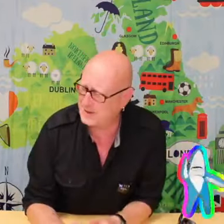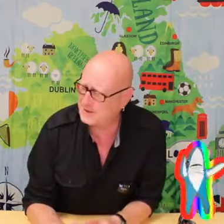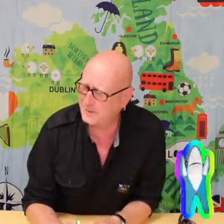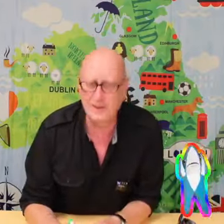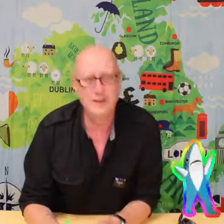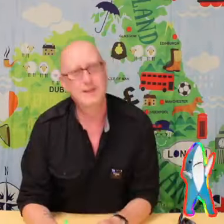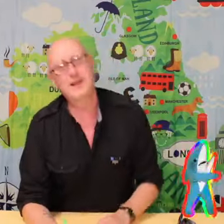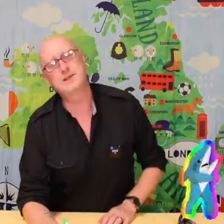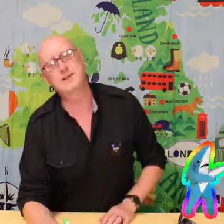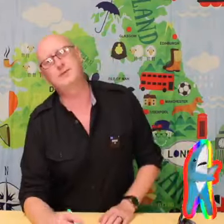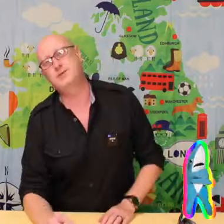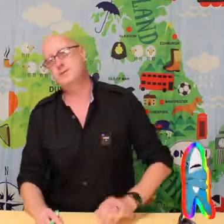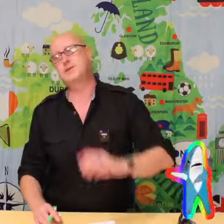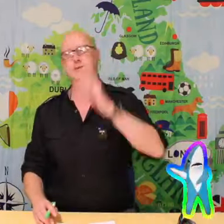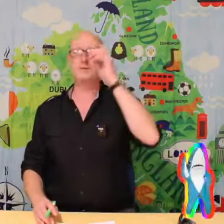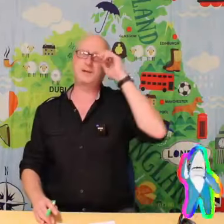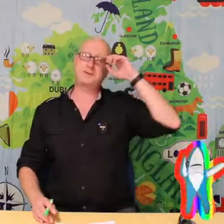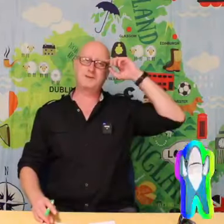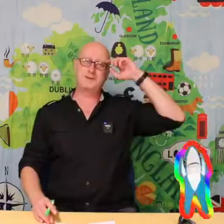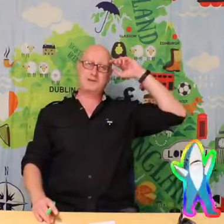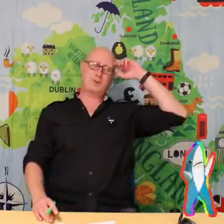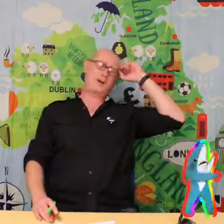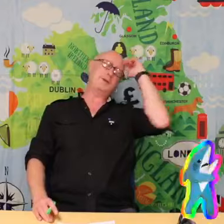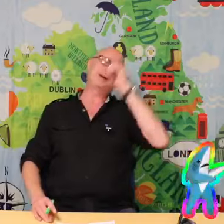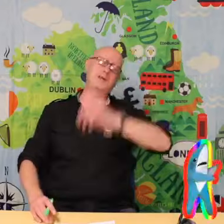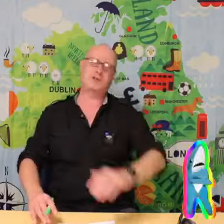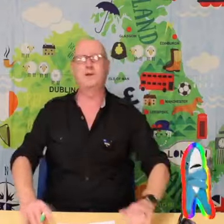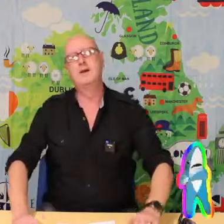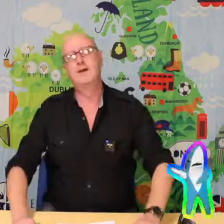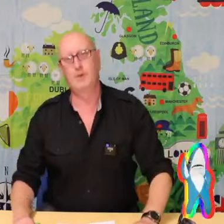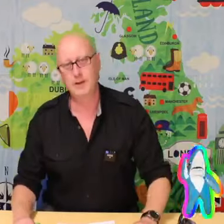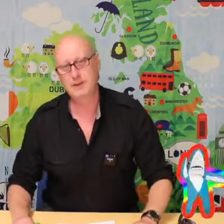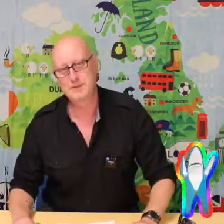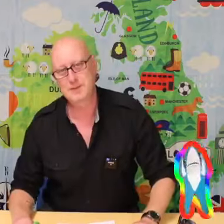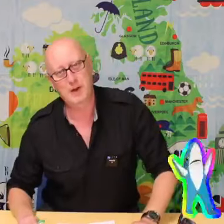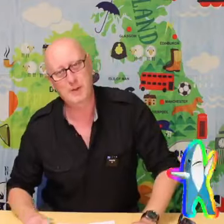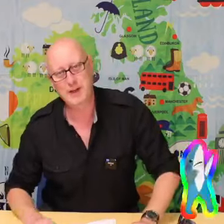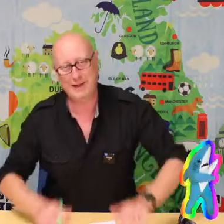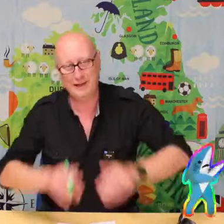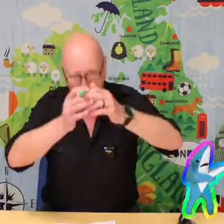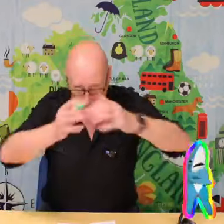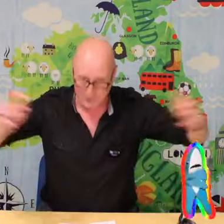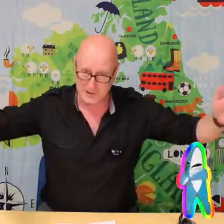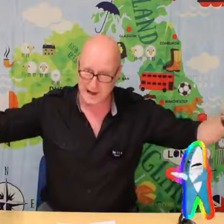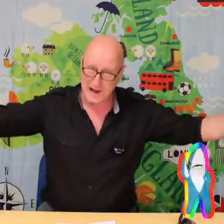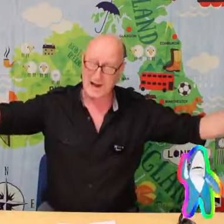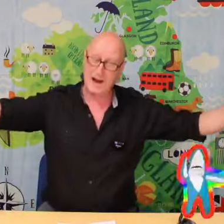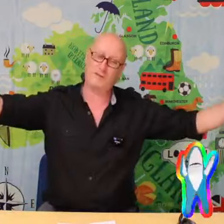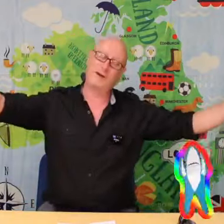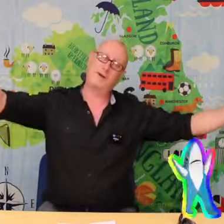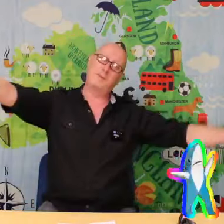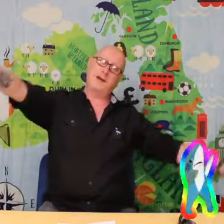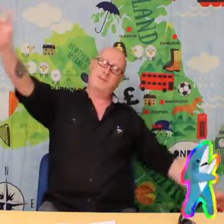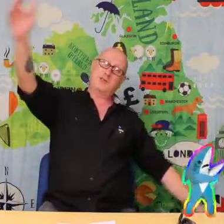isn't it? 18th of June 2021. Ladies and gentlemen, welcome to our weekly Heathlands Live. Hello, my name is Spiff.